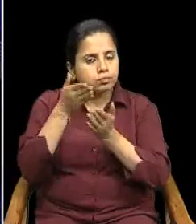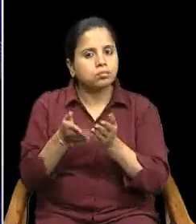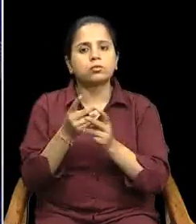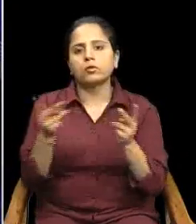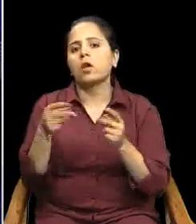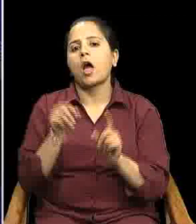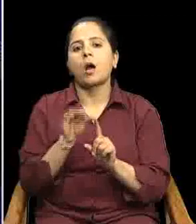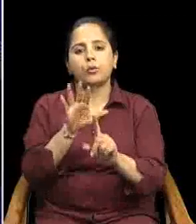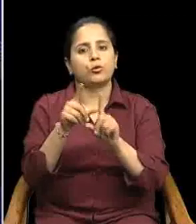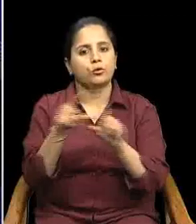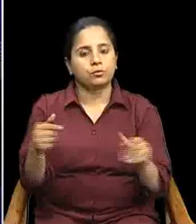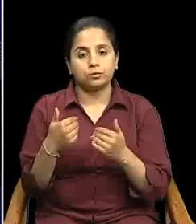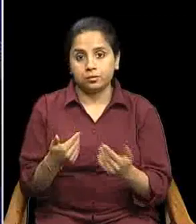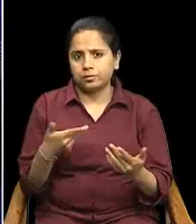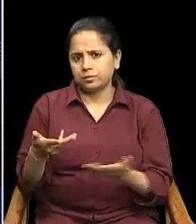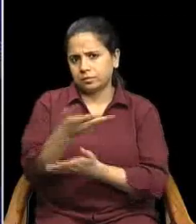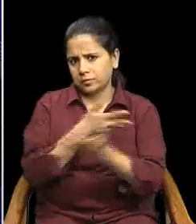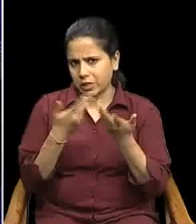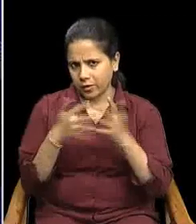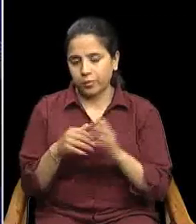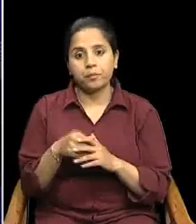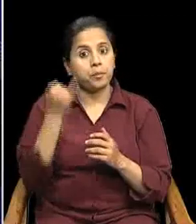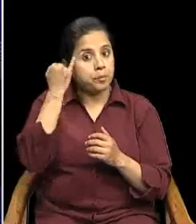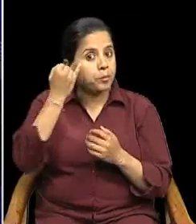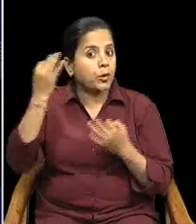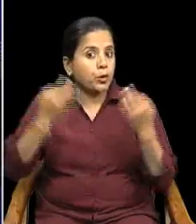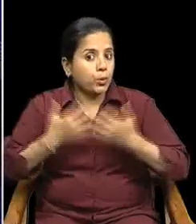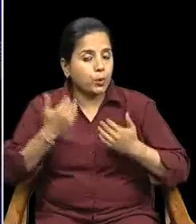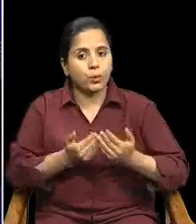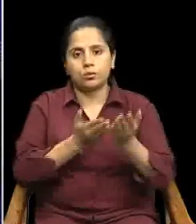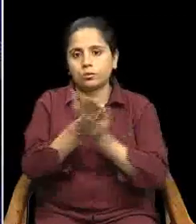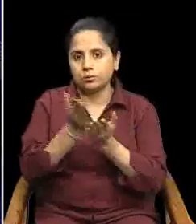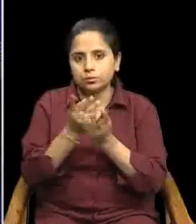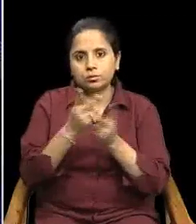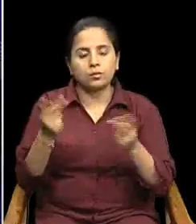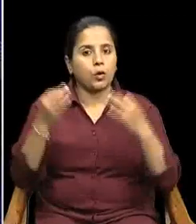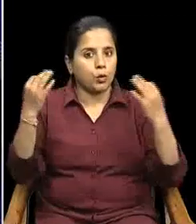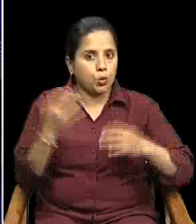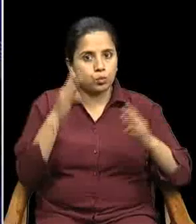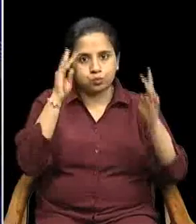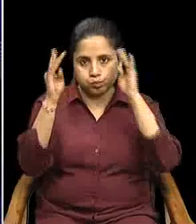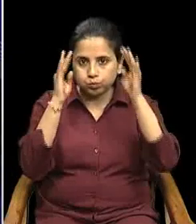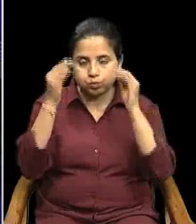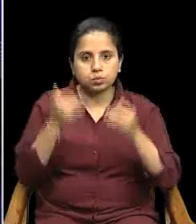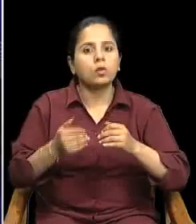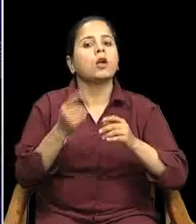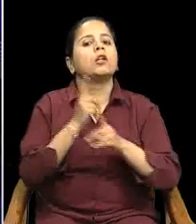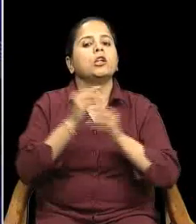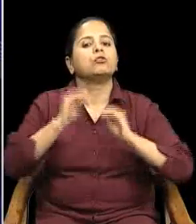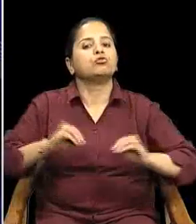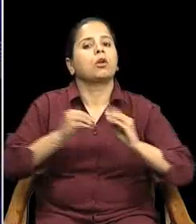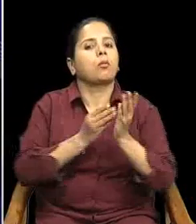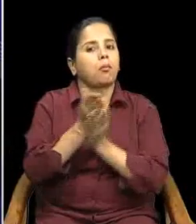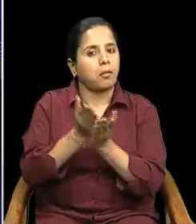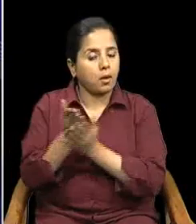approaches. Now, as we have discussed, innovative pedagogical approaches are new and creative teaching methods